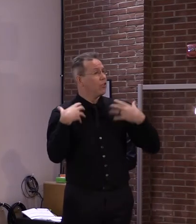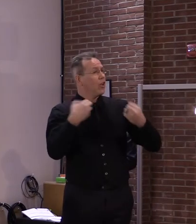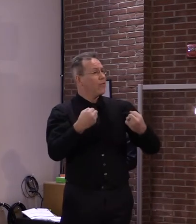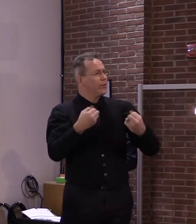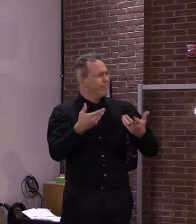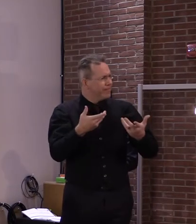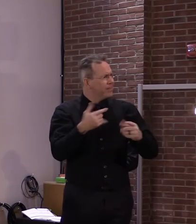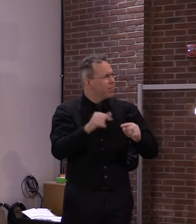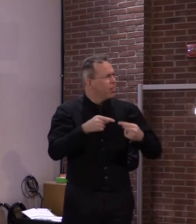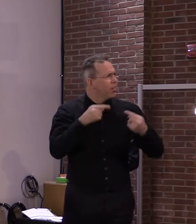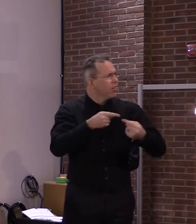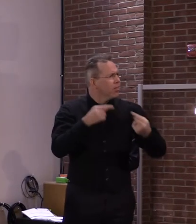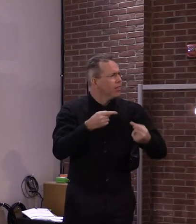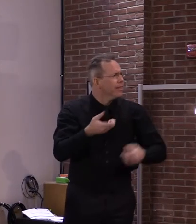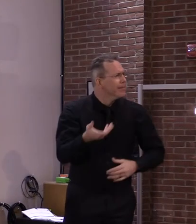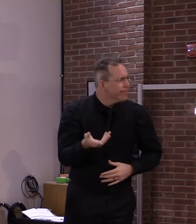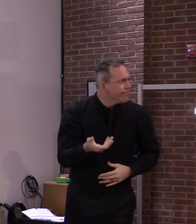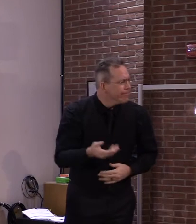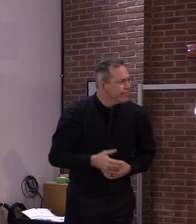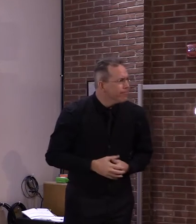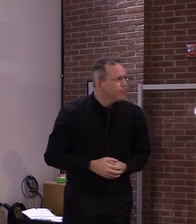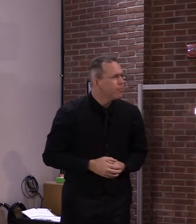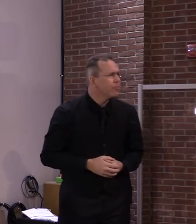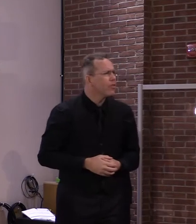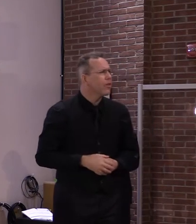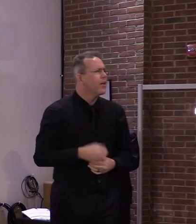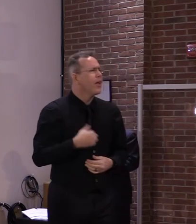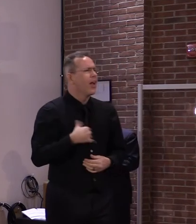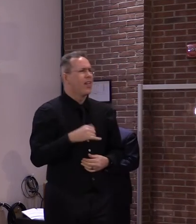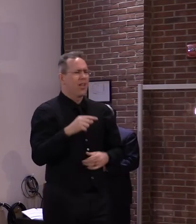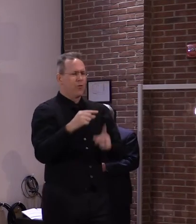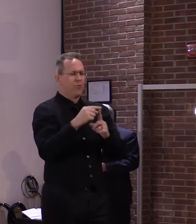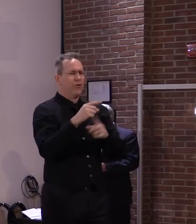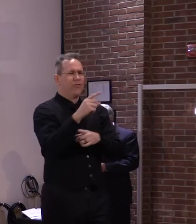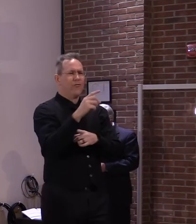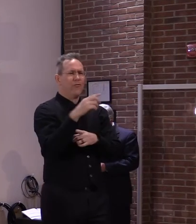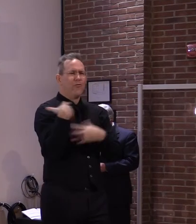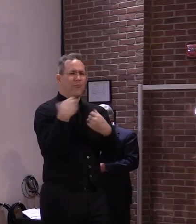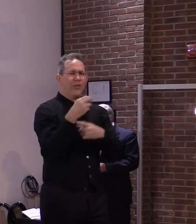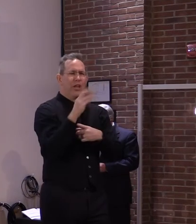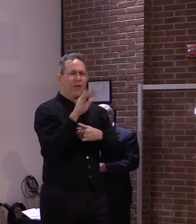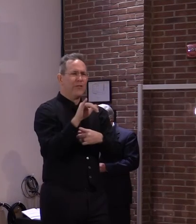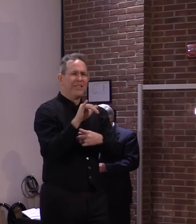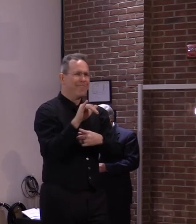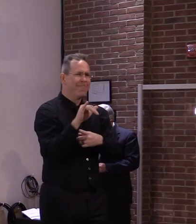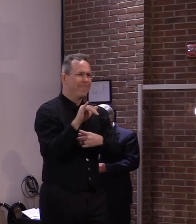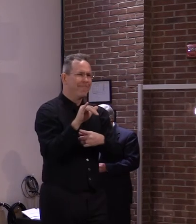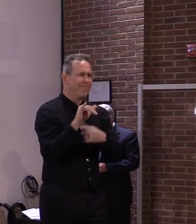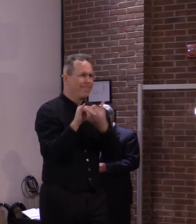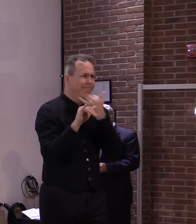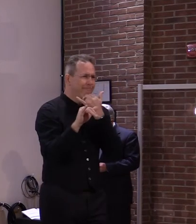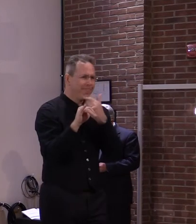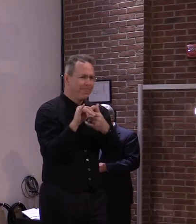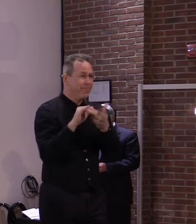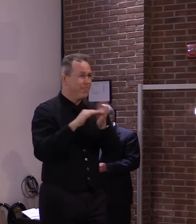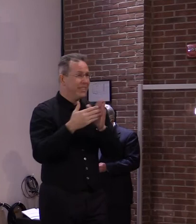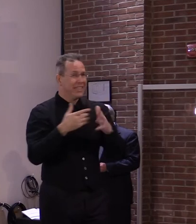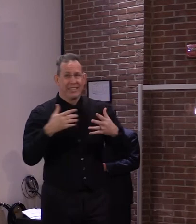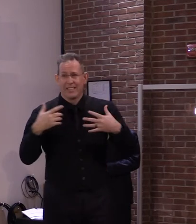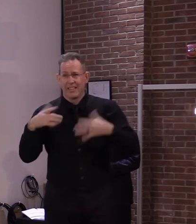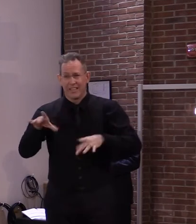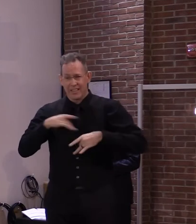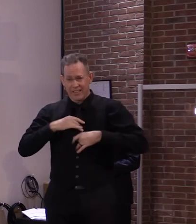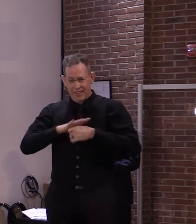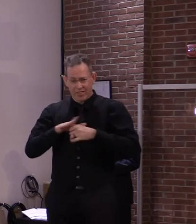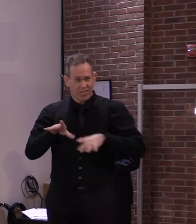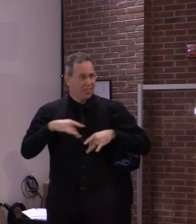to not even reporting the word recovered anymore because it just has too broad a meaning and not as specific a meaning